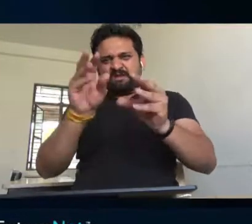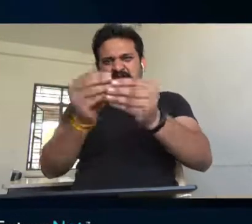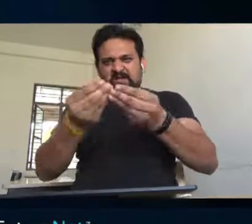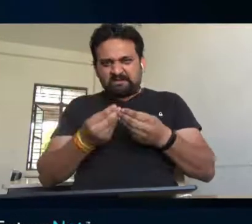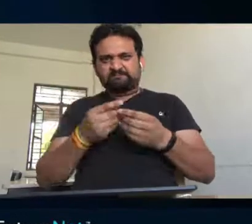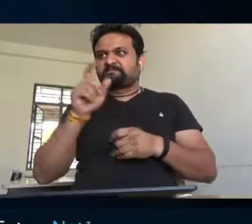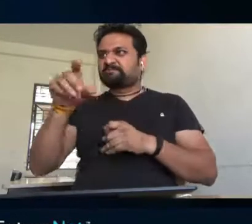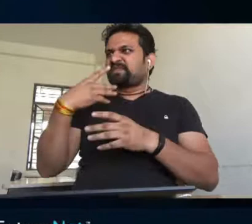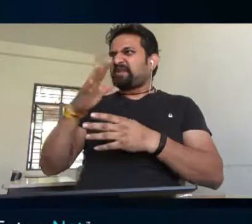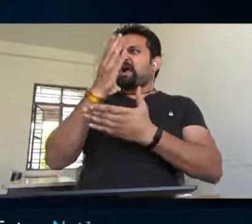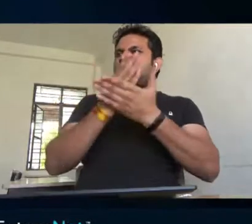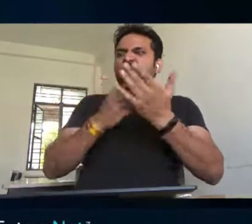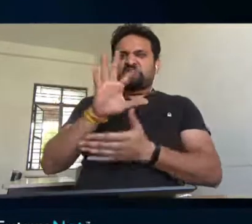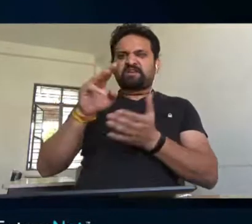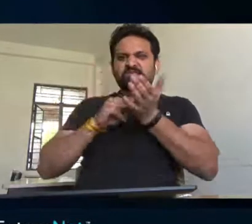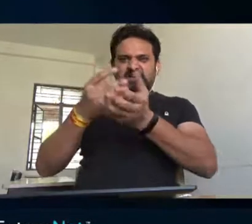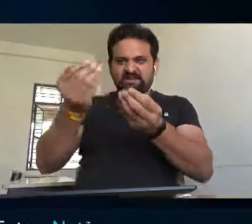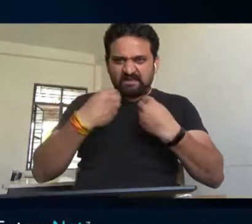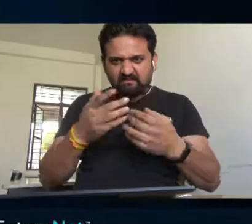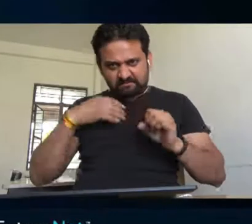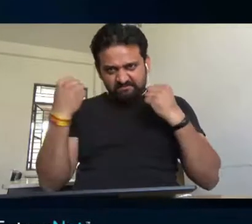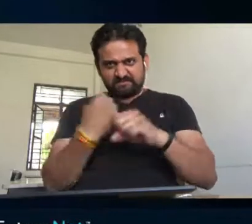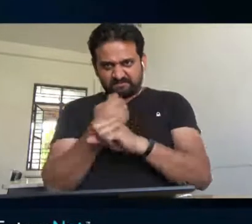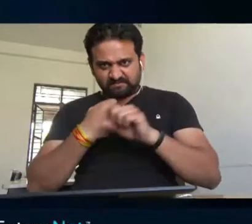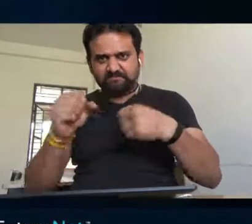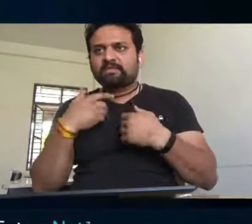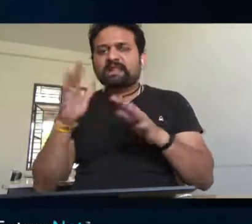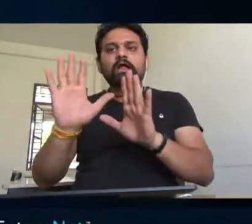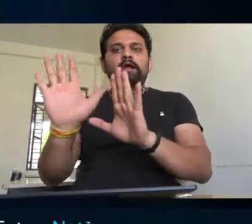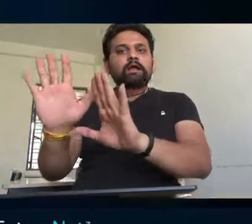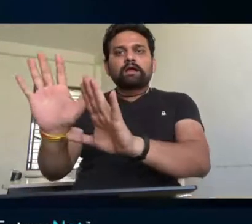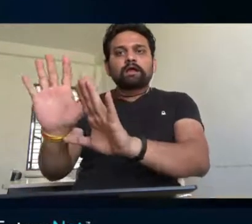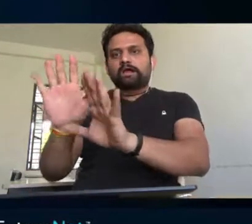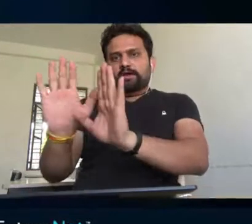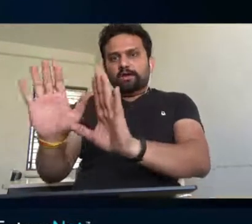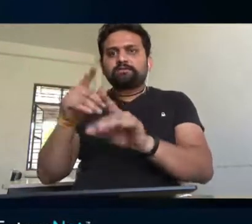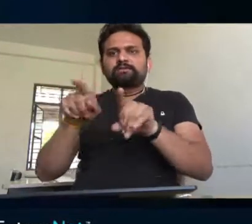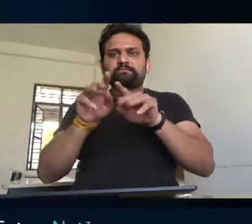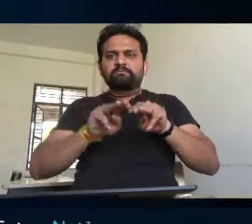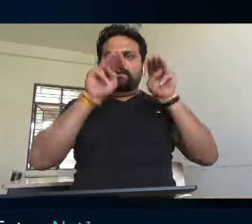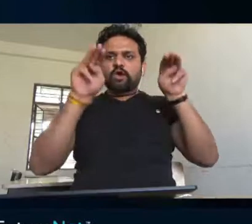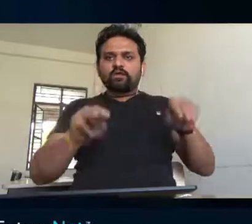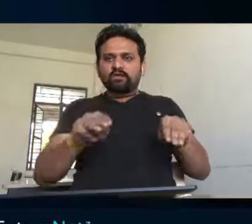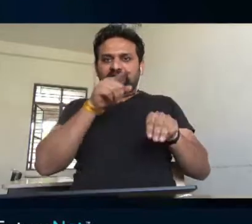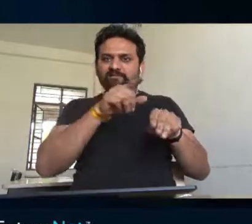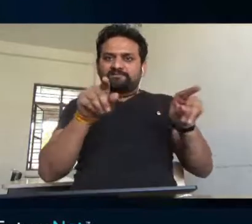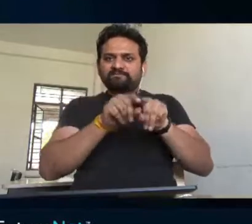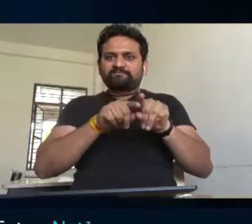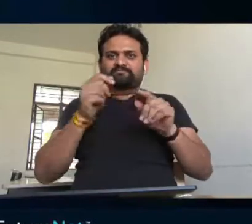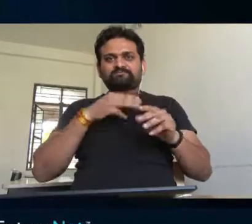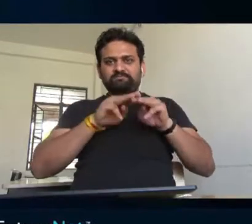must say you how that works, because many people come to us and say, yes, I want to open a FutureNet Cafe, please give